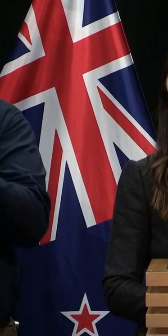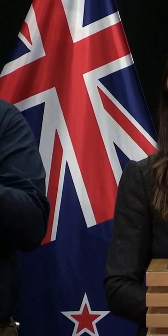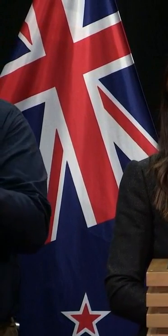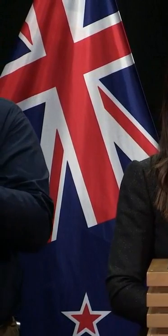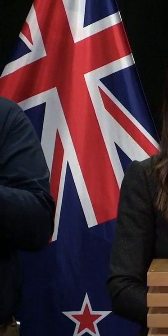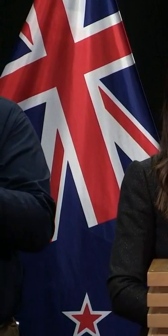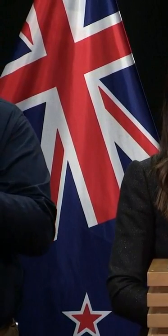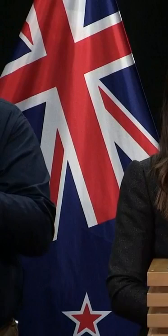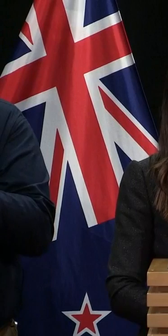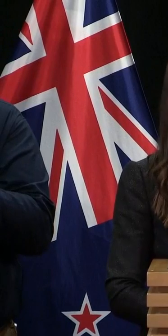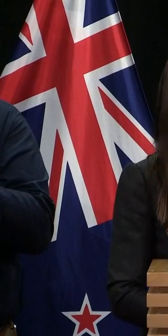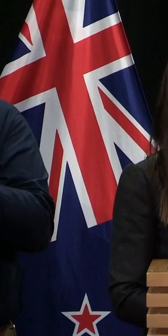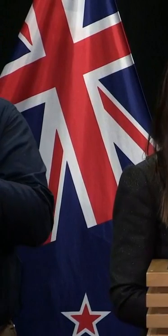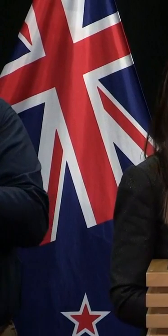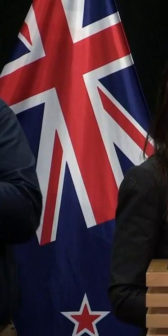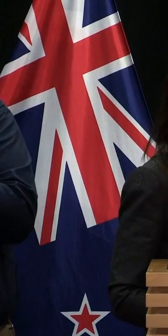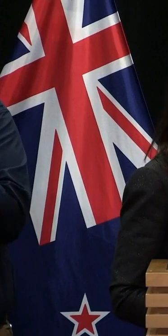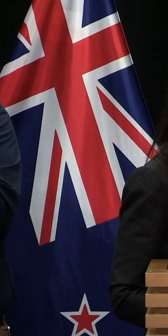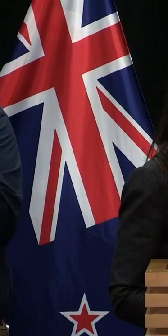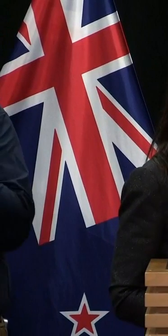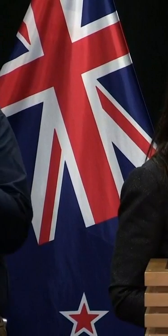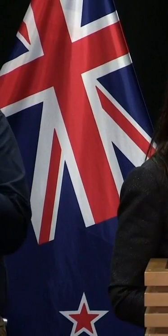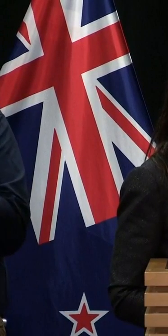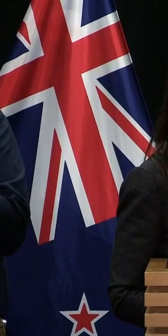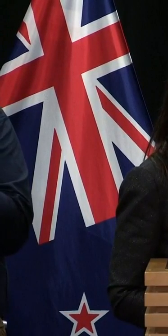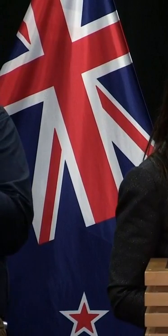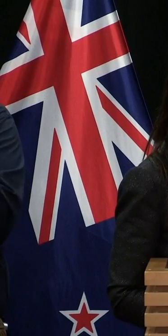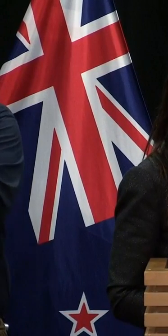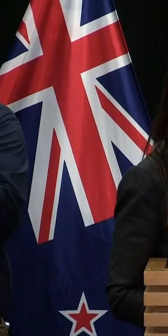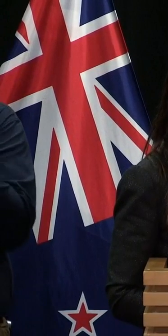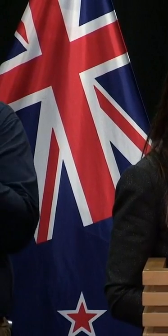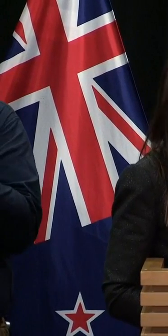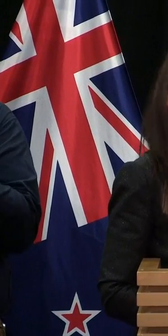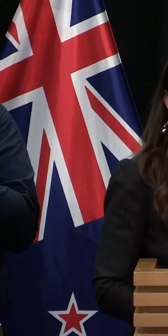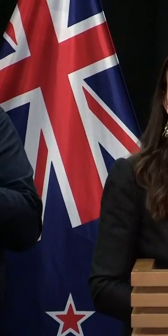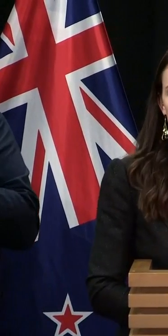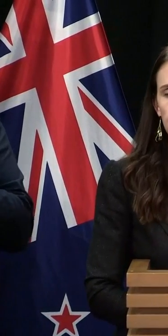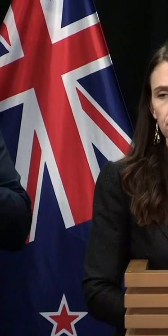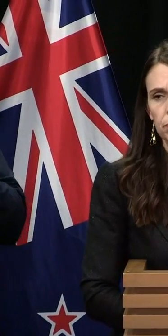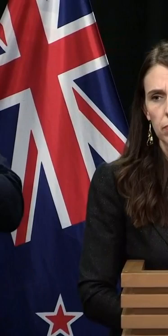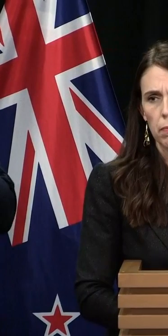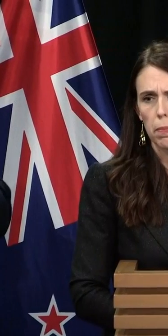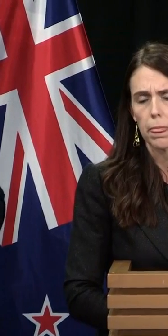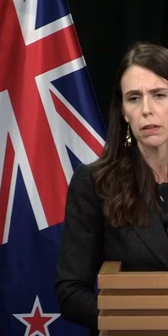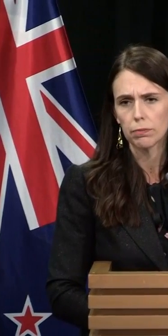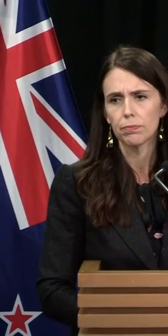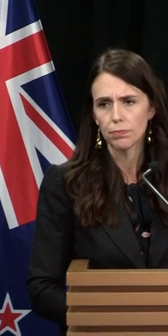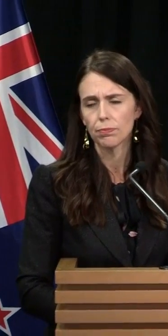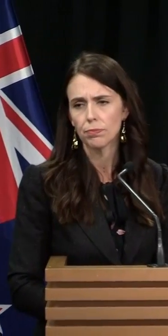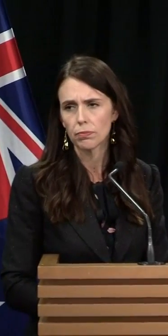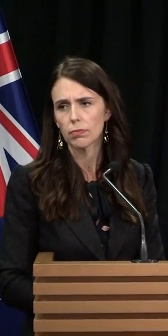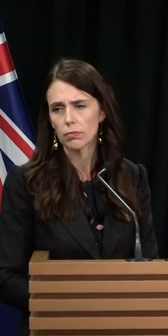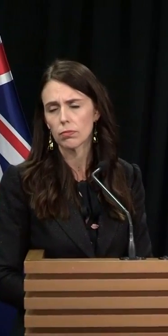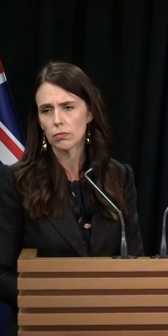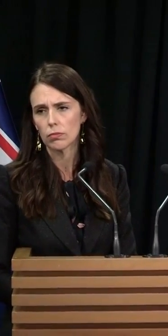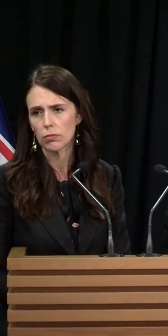see the number who come forward. My understanding is we already have several thousand registered. We have registrations. Later